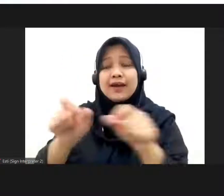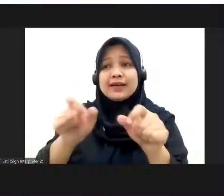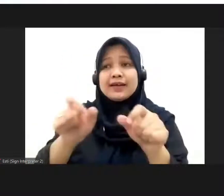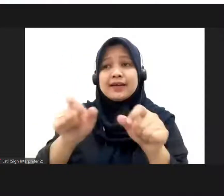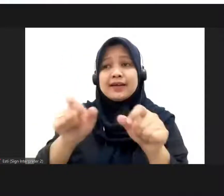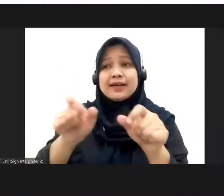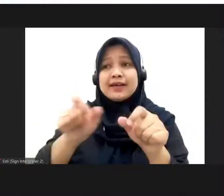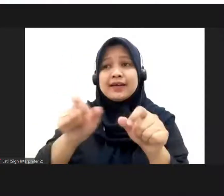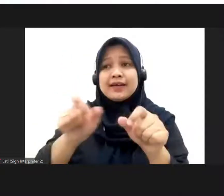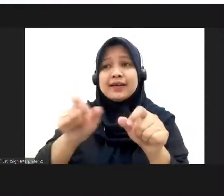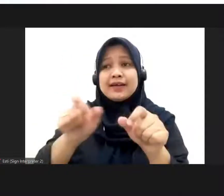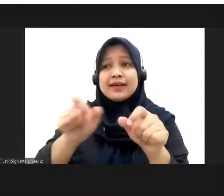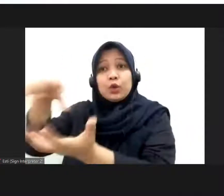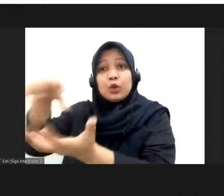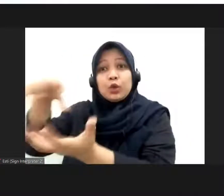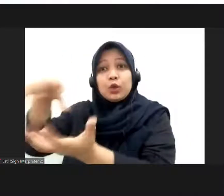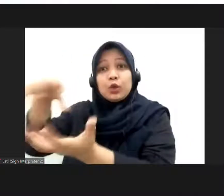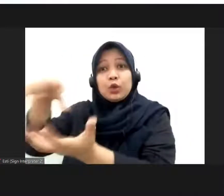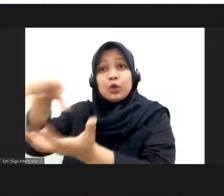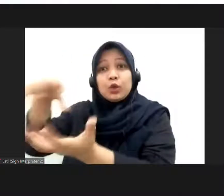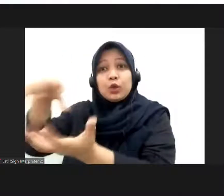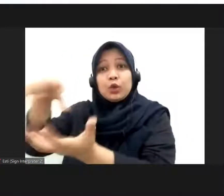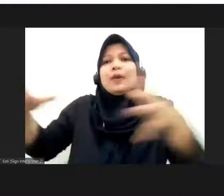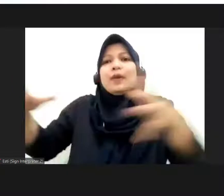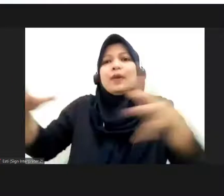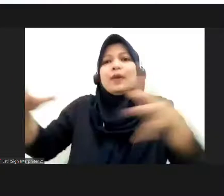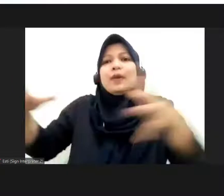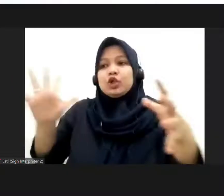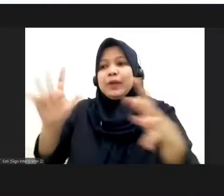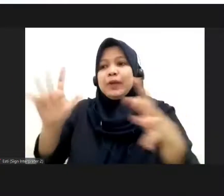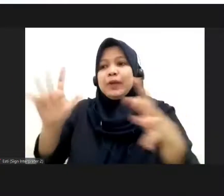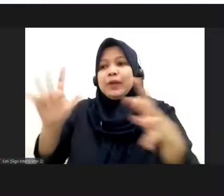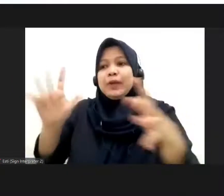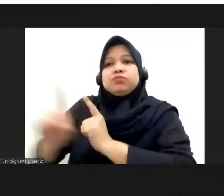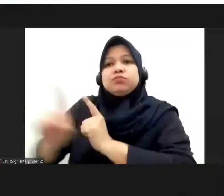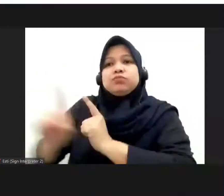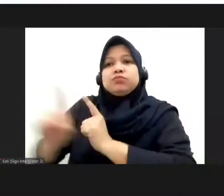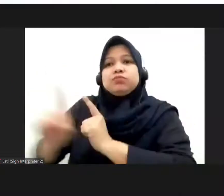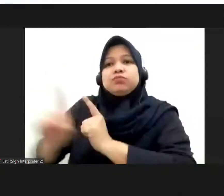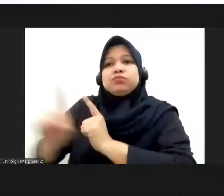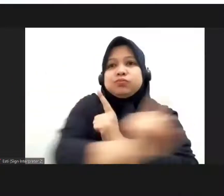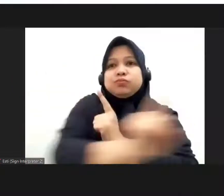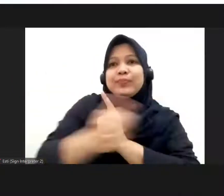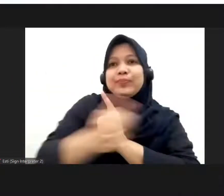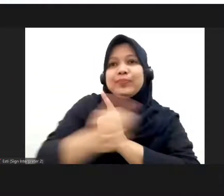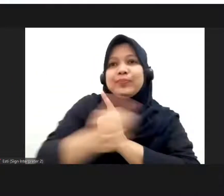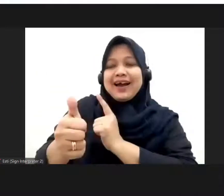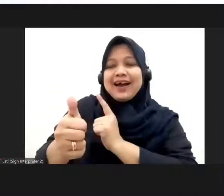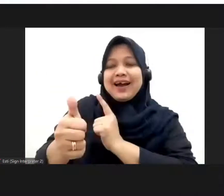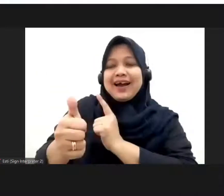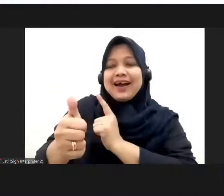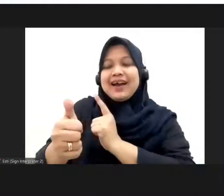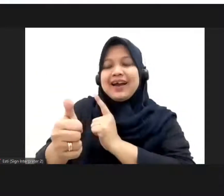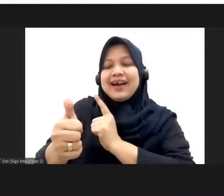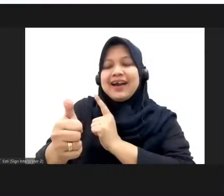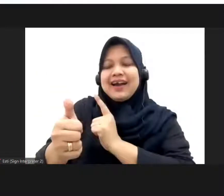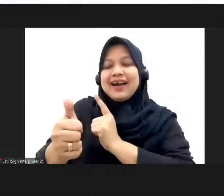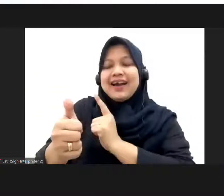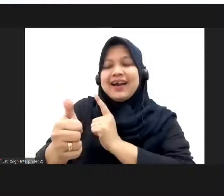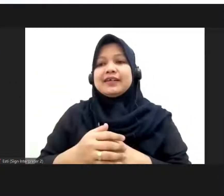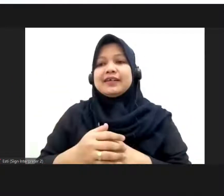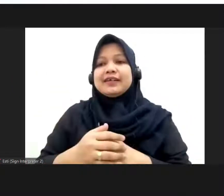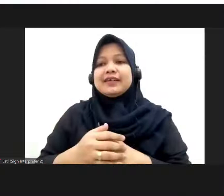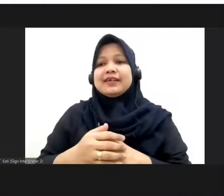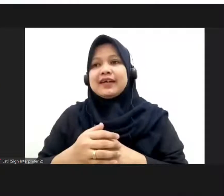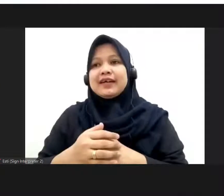spaces so that they would not contract the virus and things like that, or you would have mechanisms wherein you would separate